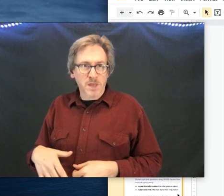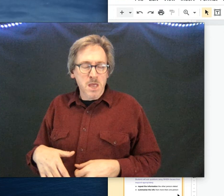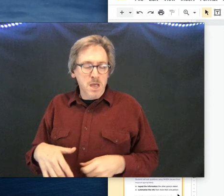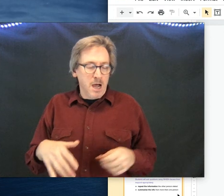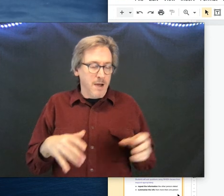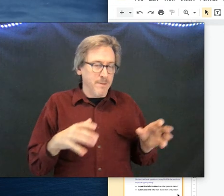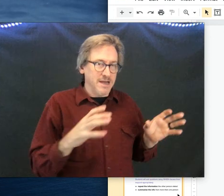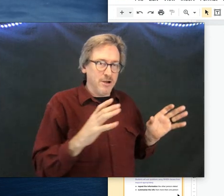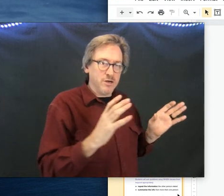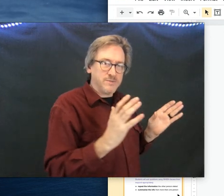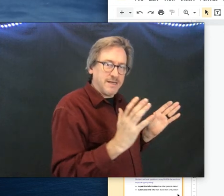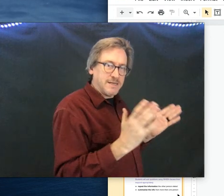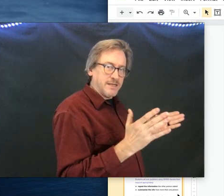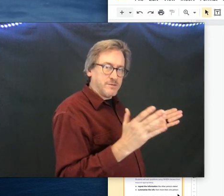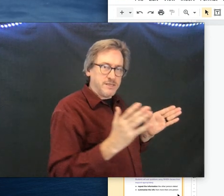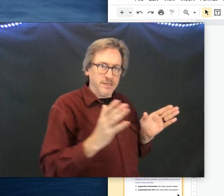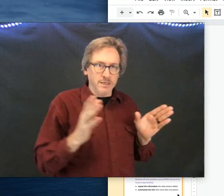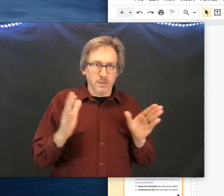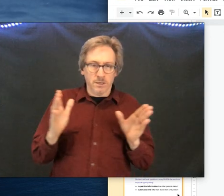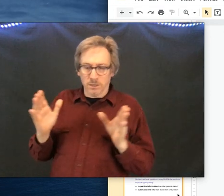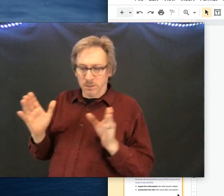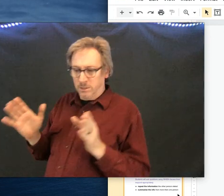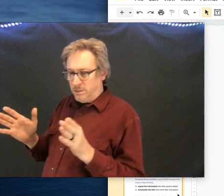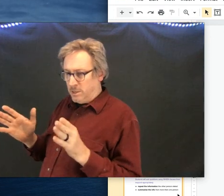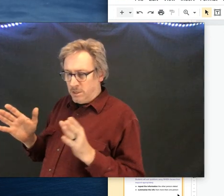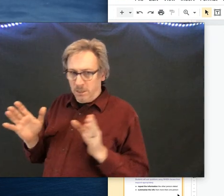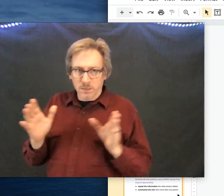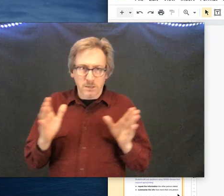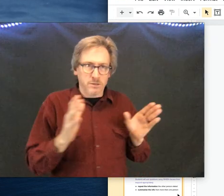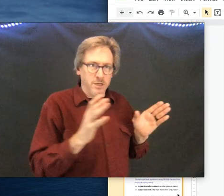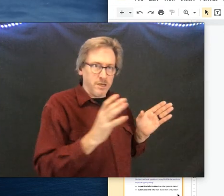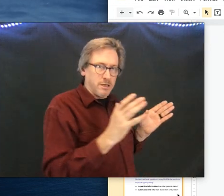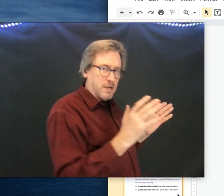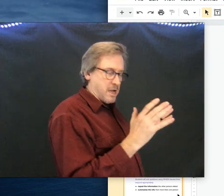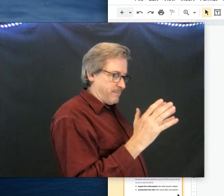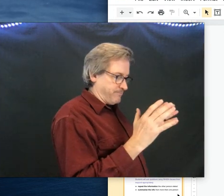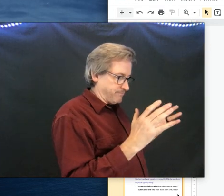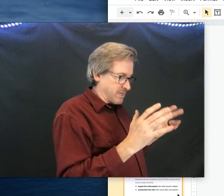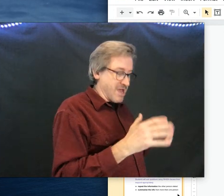Okay. Now notice what I did is I used the